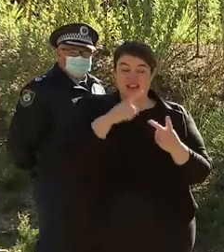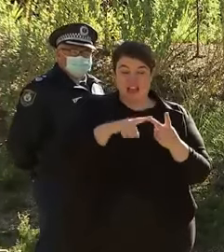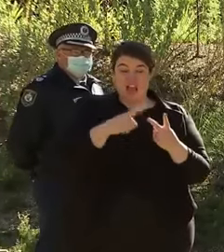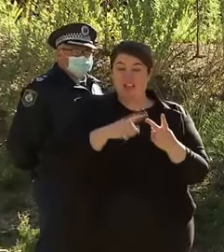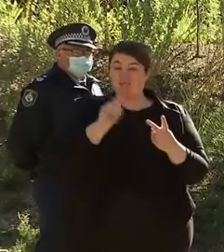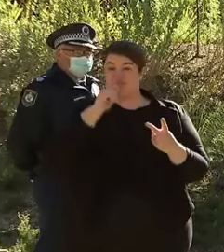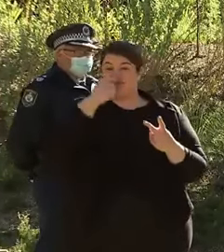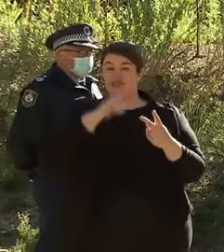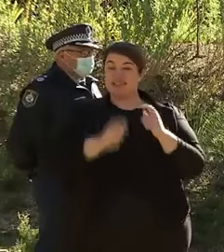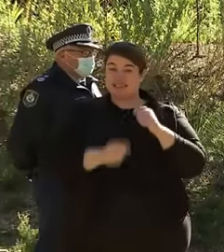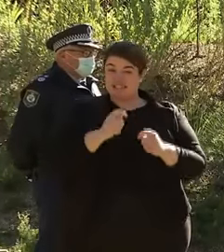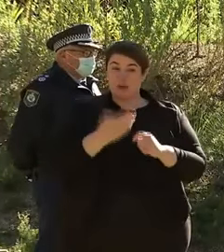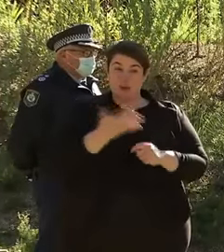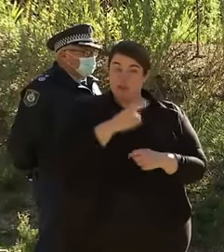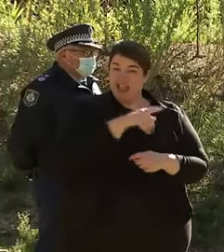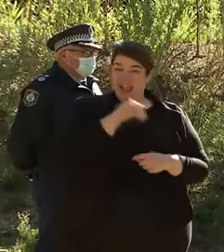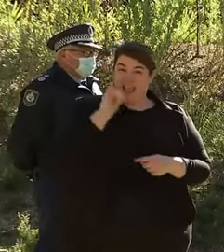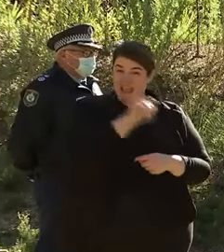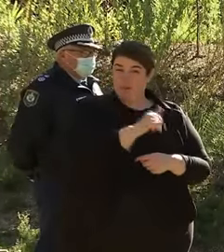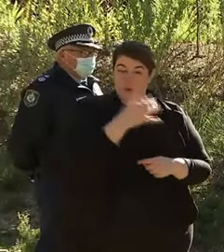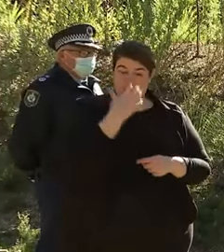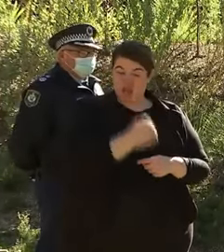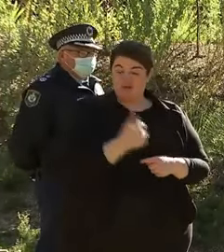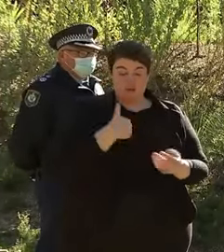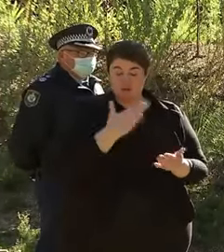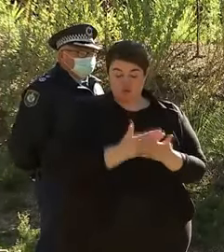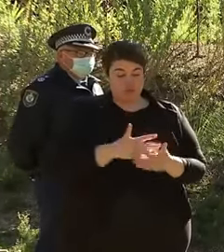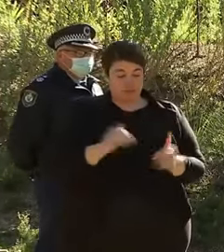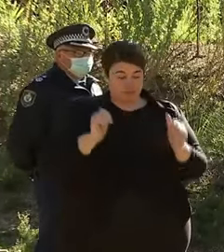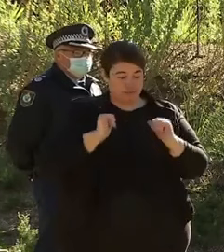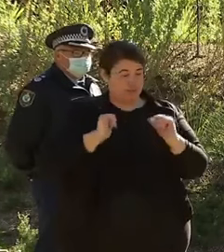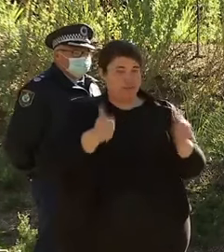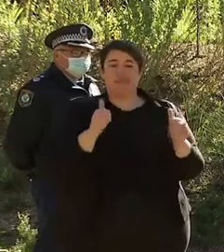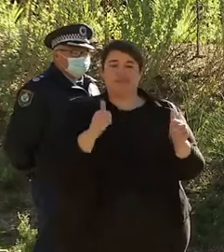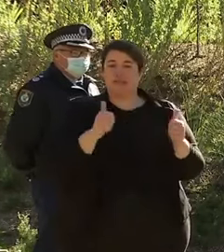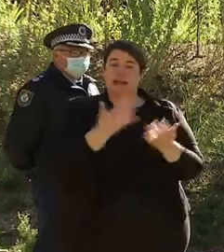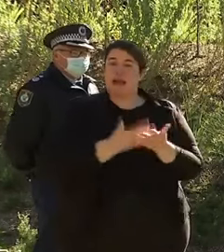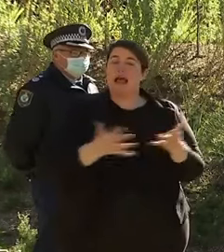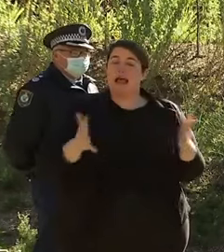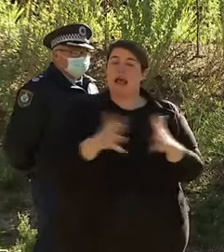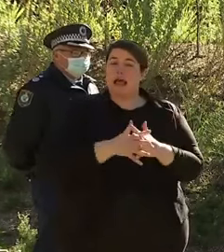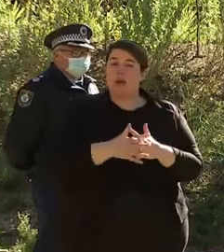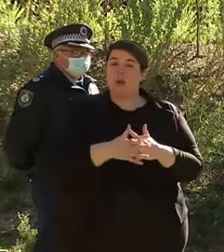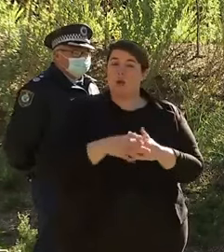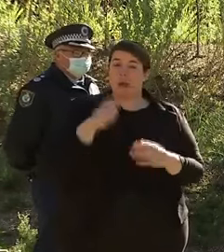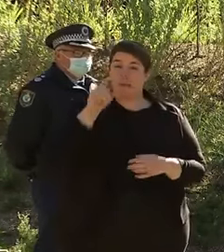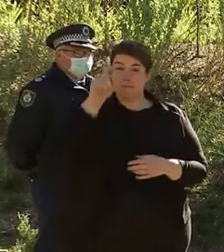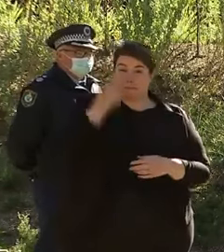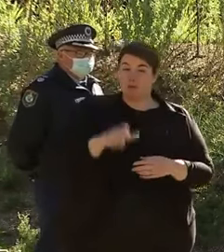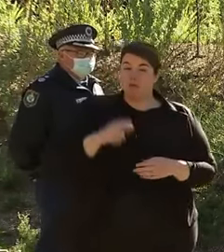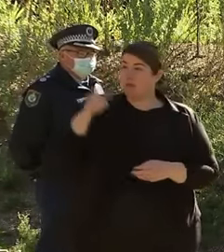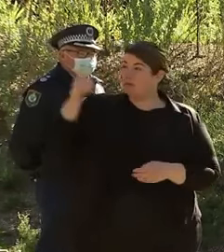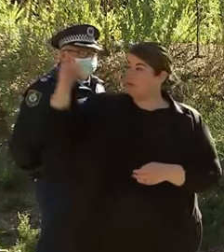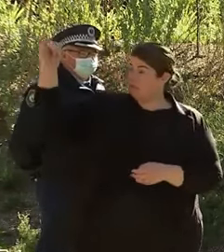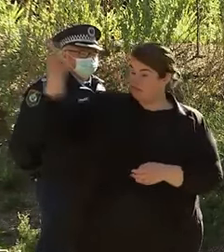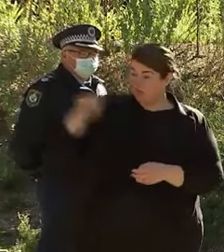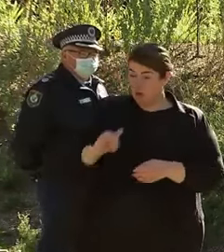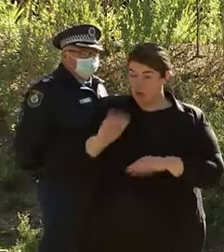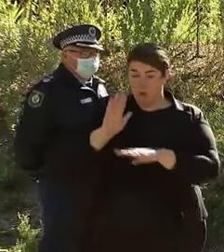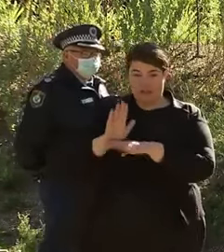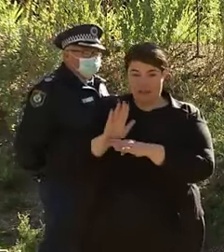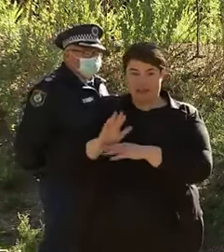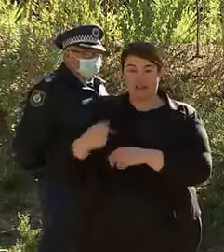months. I'm absolutely dumbfounded, to be honest, how anybody who is bringing somebody in from an international